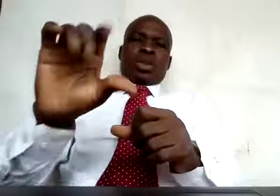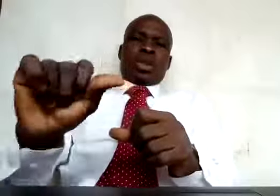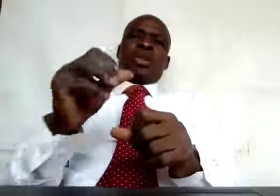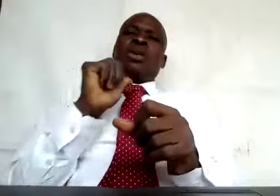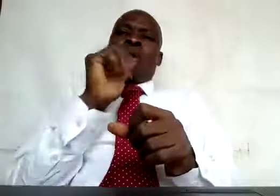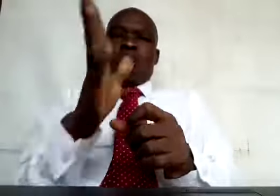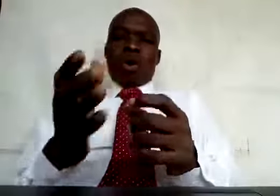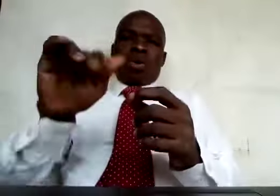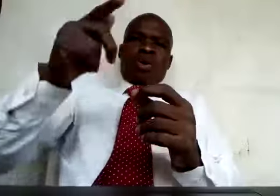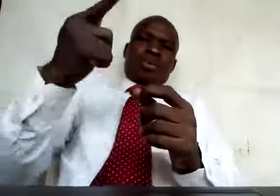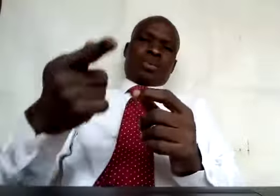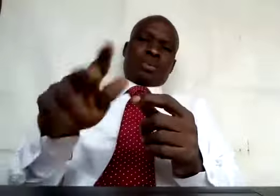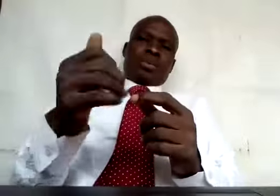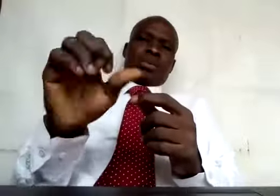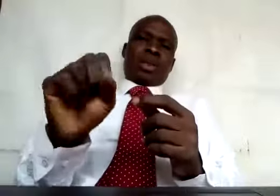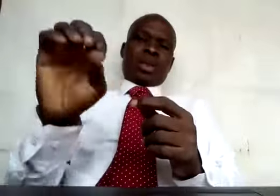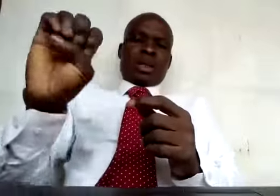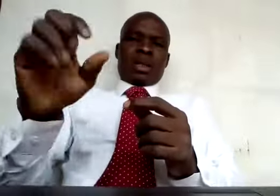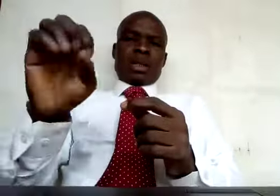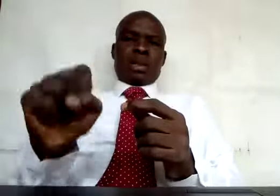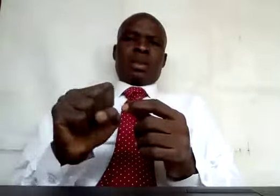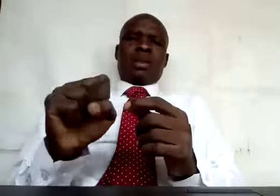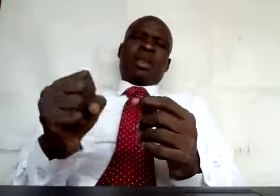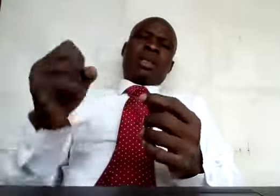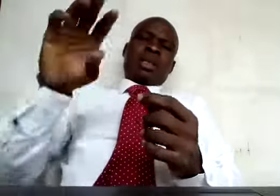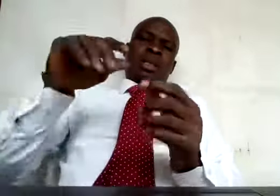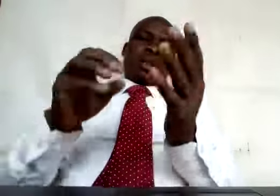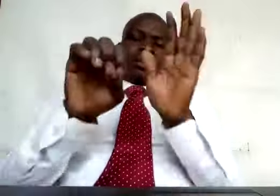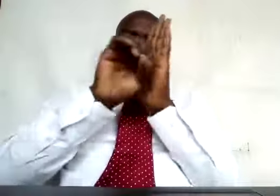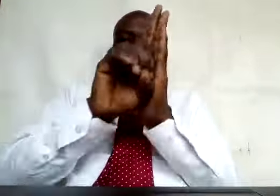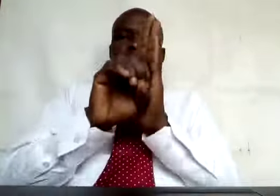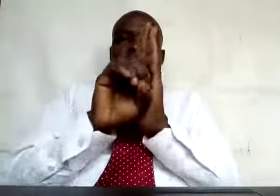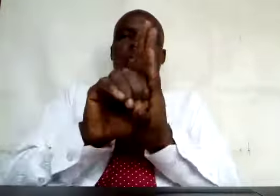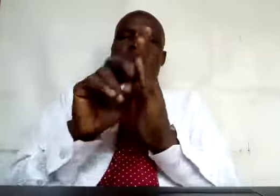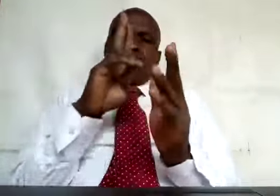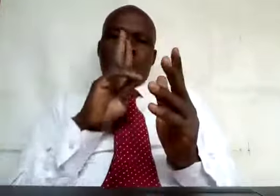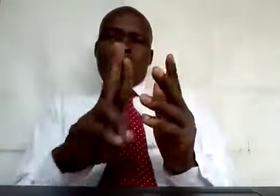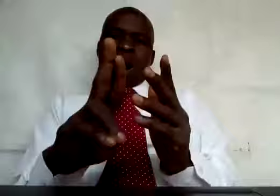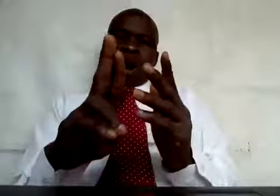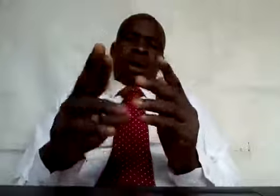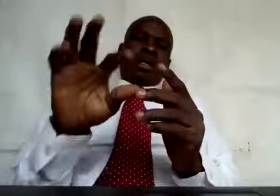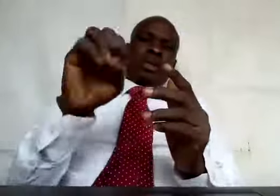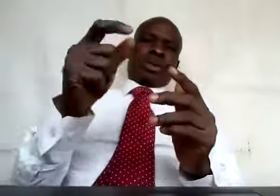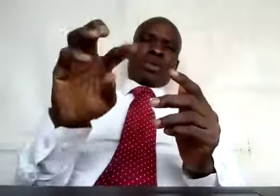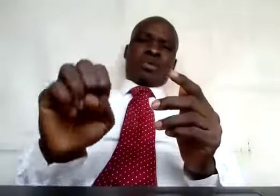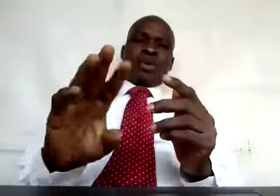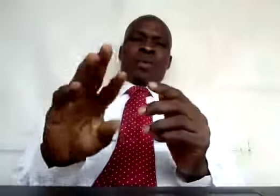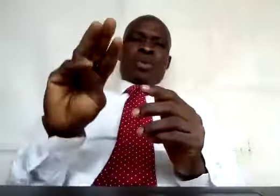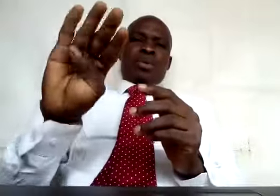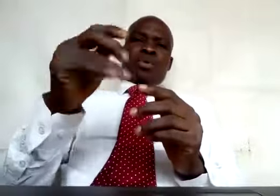gases. Examples are sulfur, which is a solid, bromine, which is a